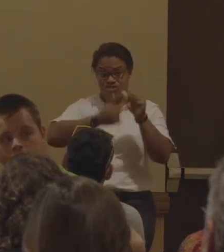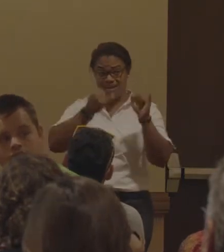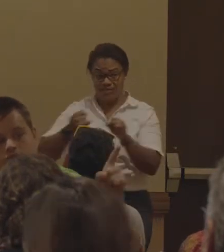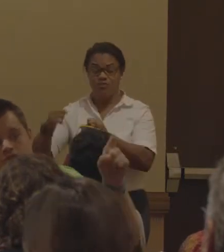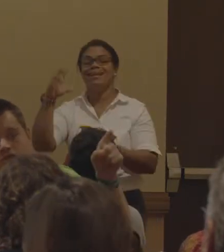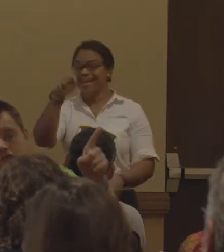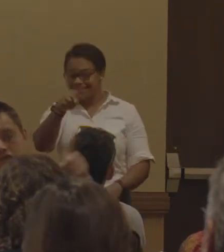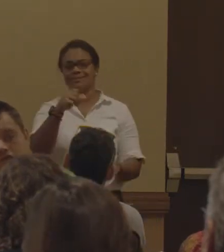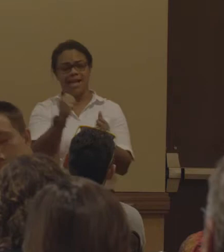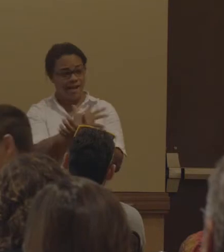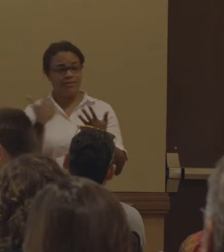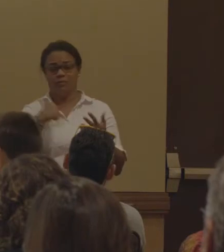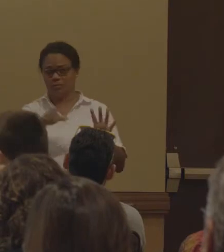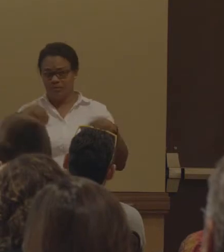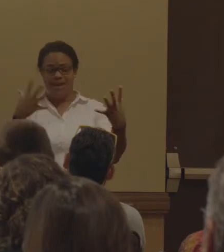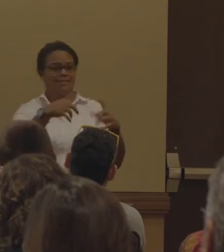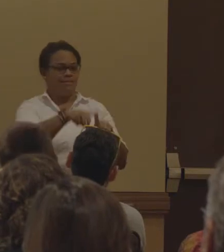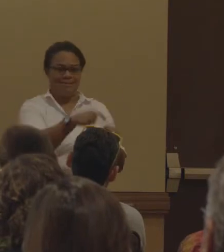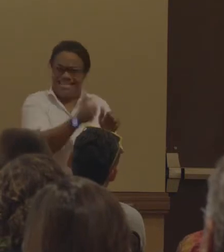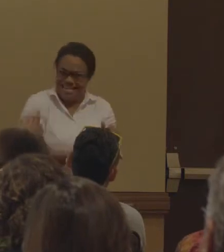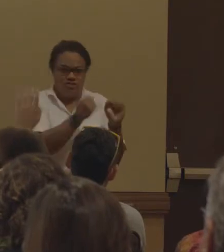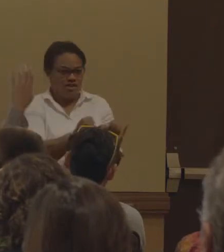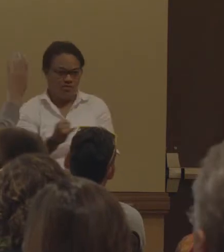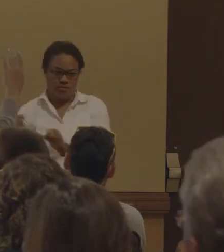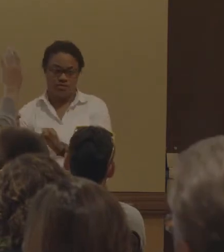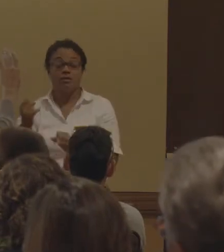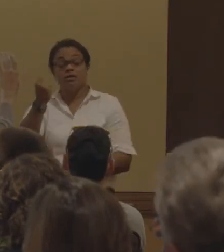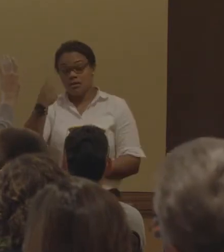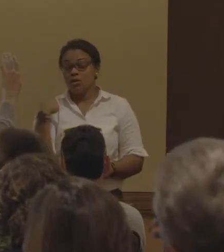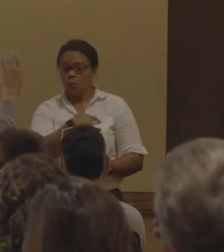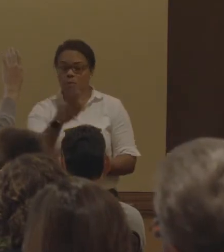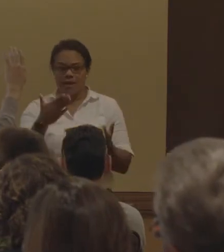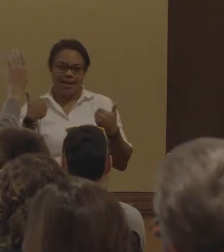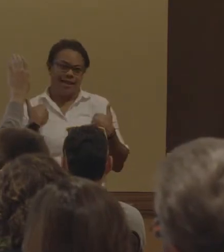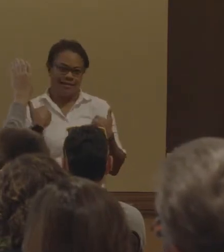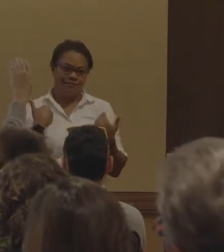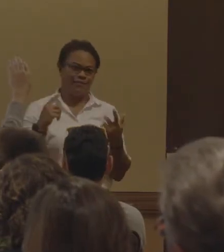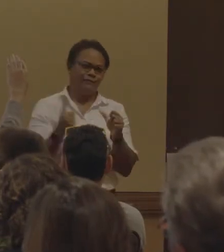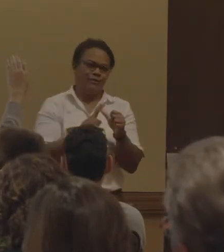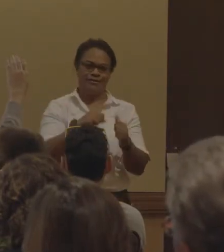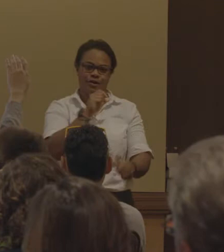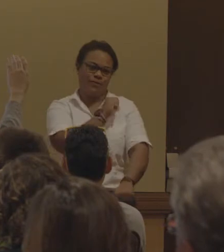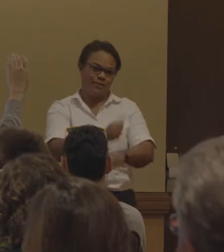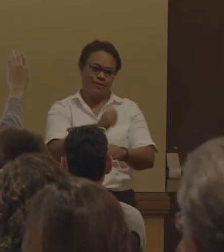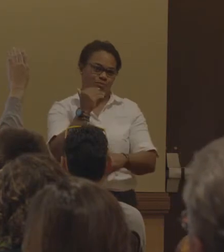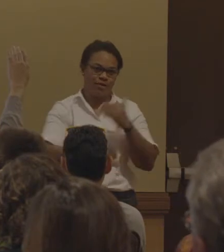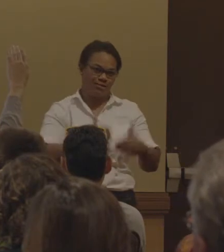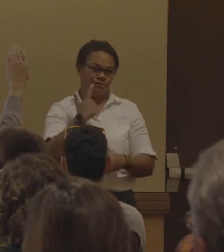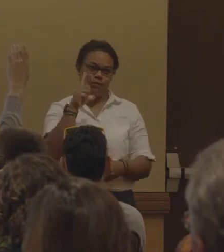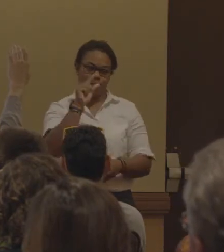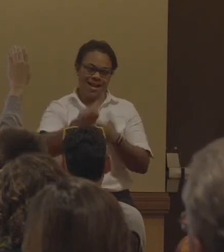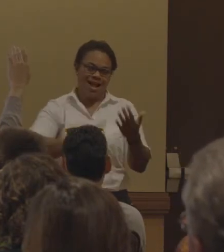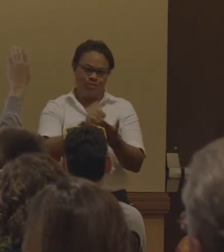everything we do is individual based. While we may have we're gonna do an initial authorization for 20 hours. You know,